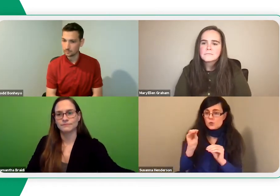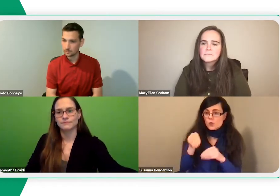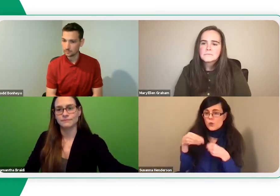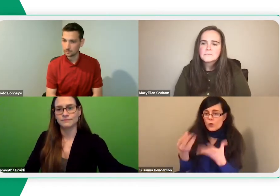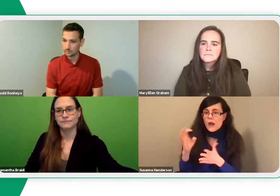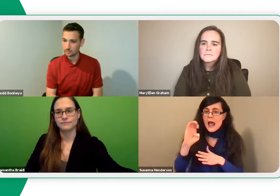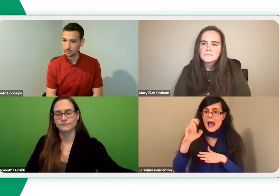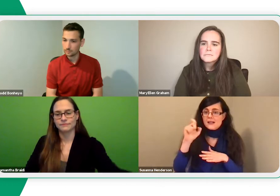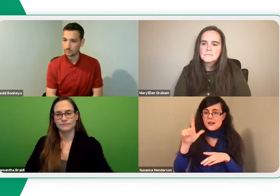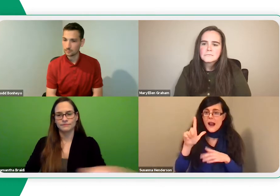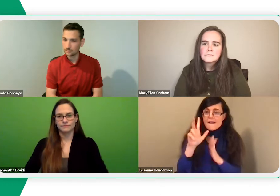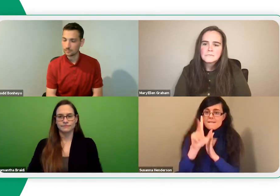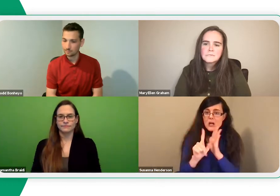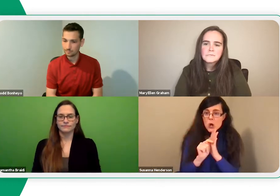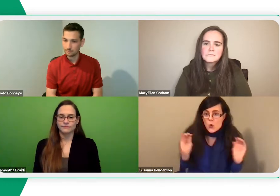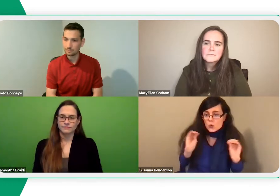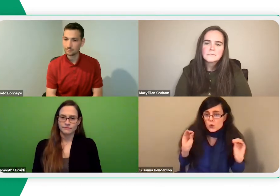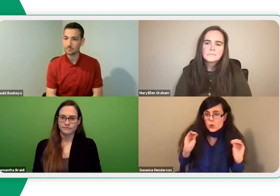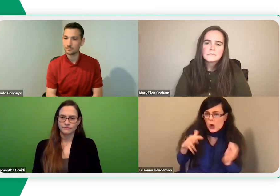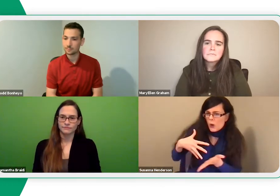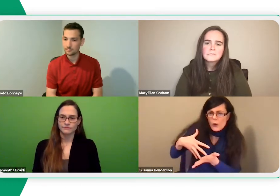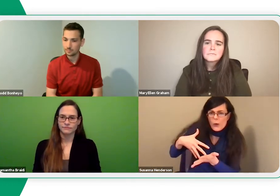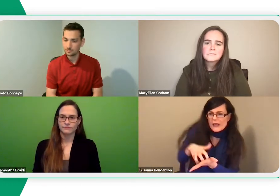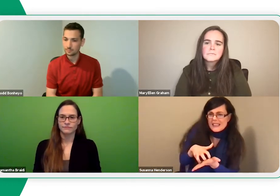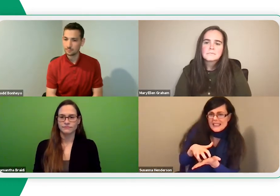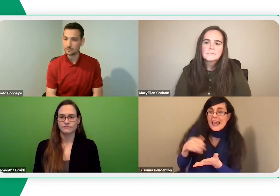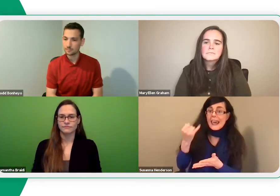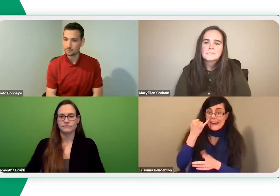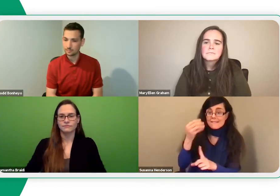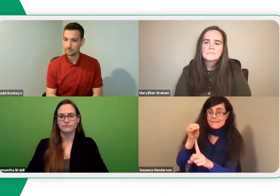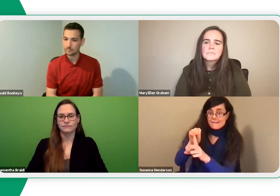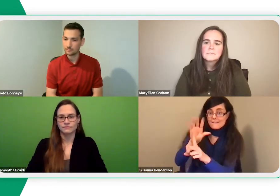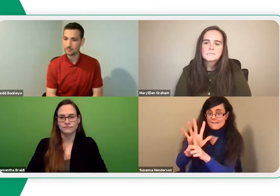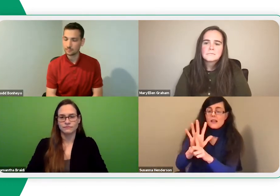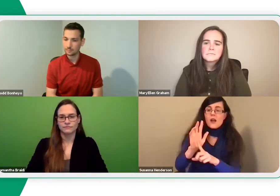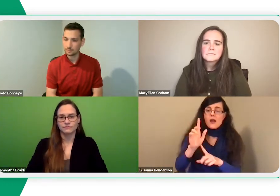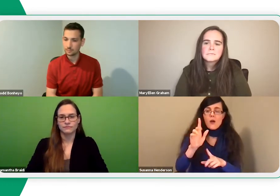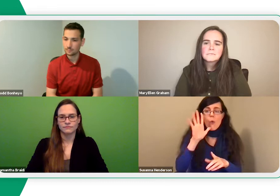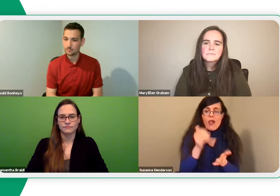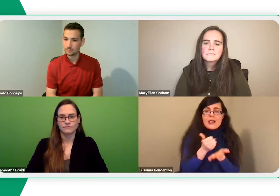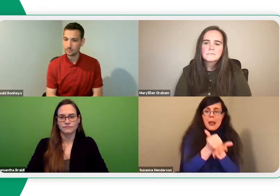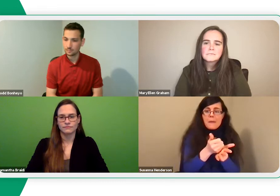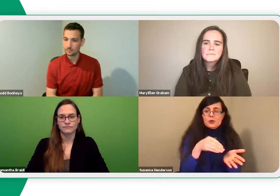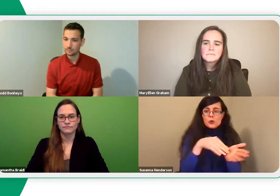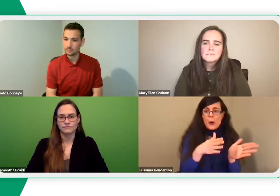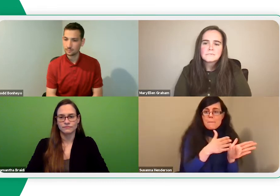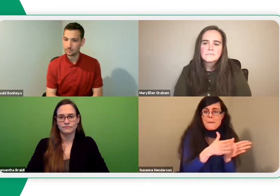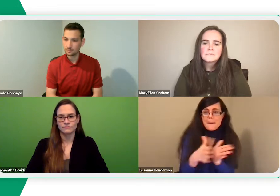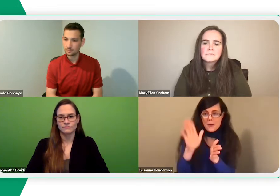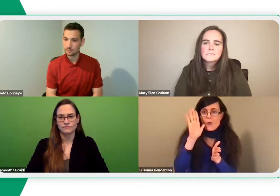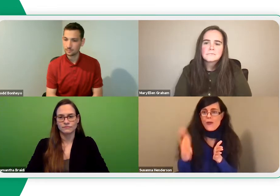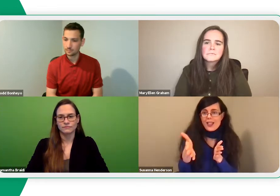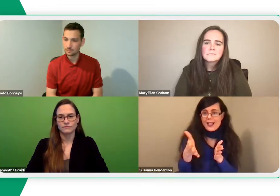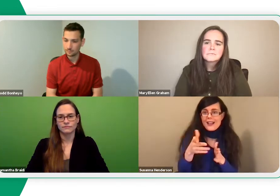Pearson, that company, has created it. They don't provide Excel videos in ASL format. And